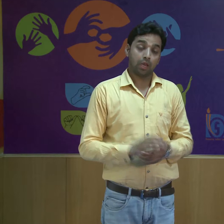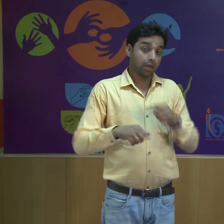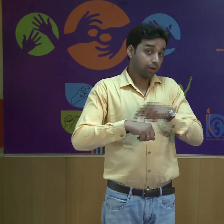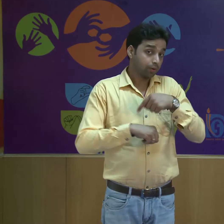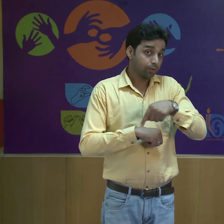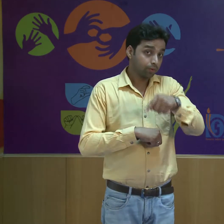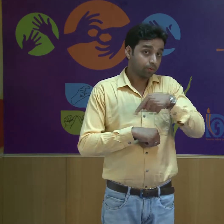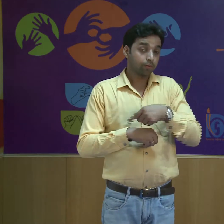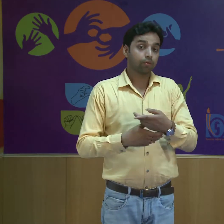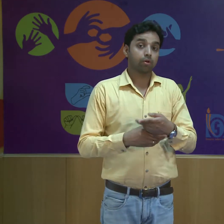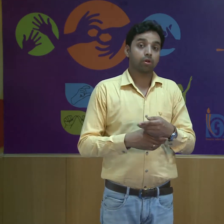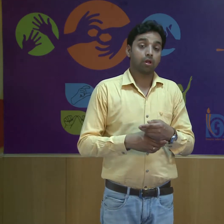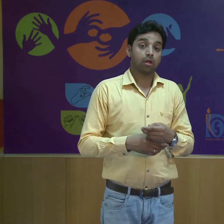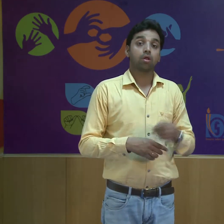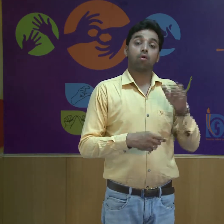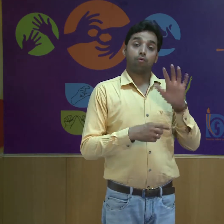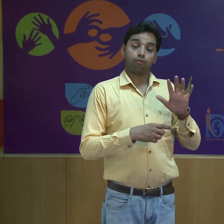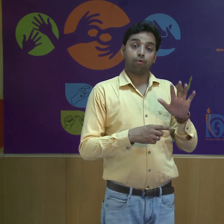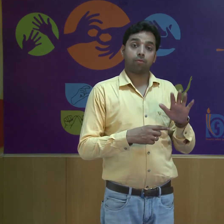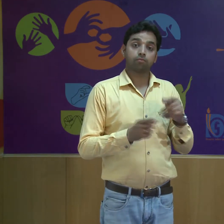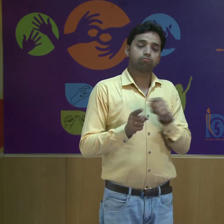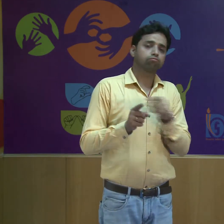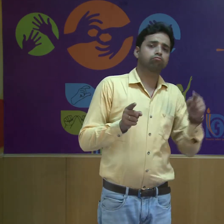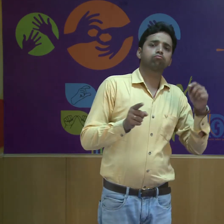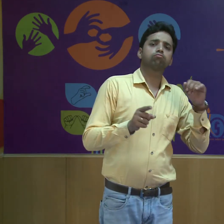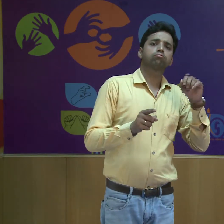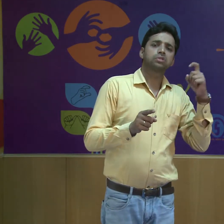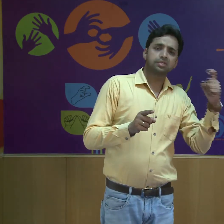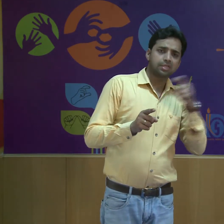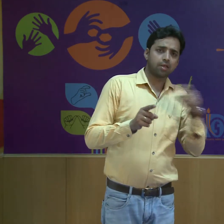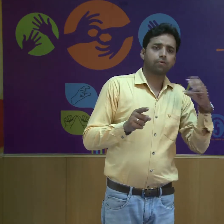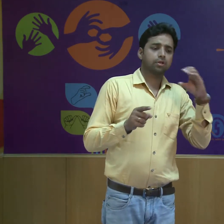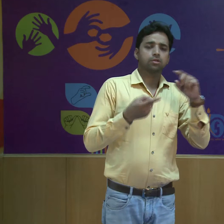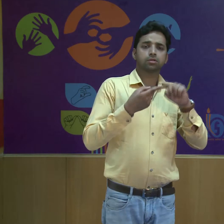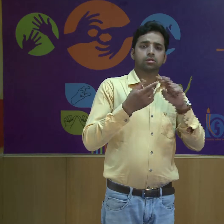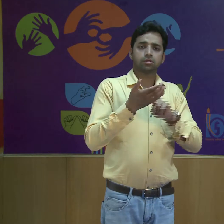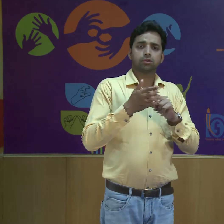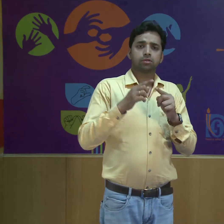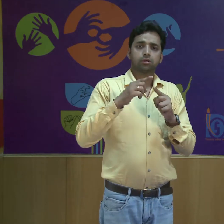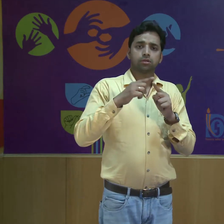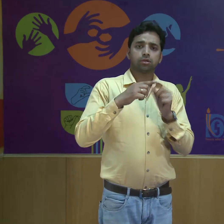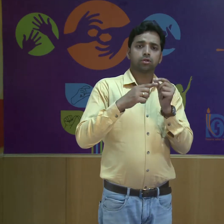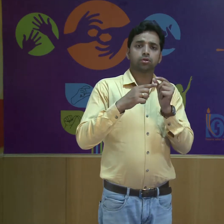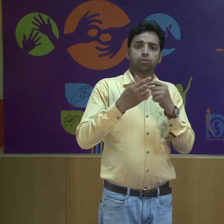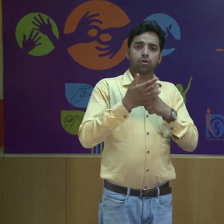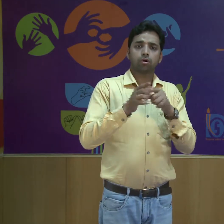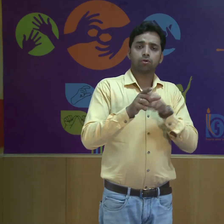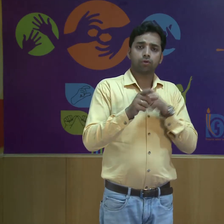During the 5th to 7th centuries, the tribal